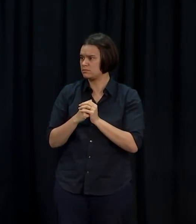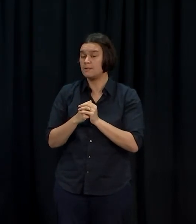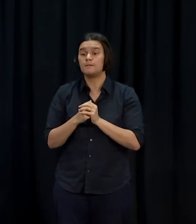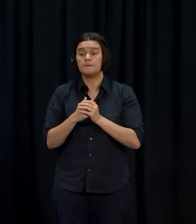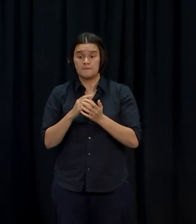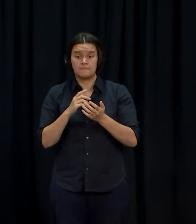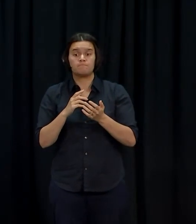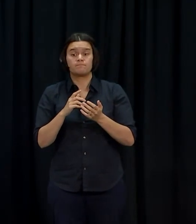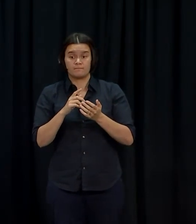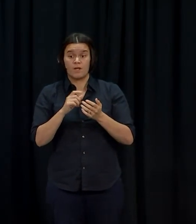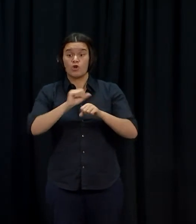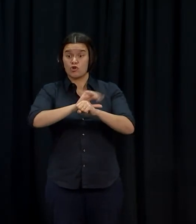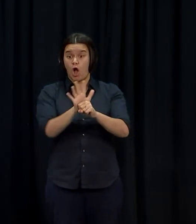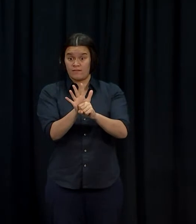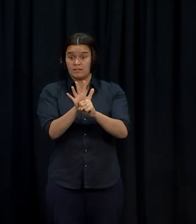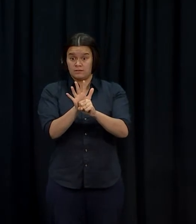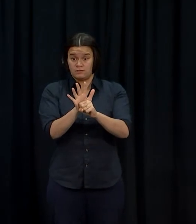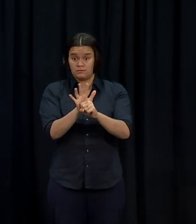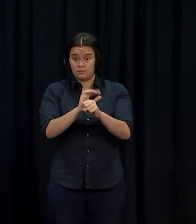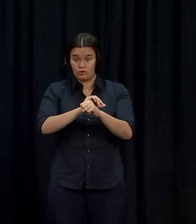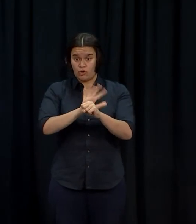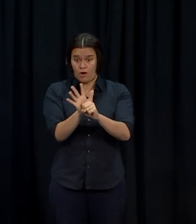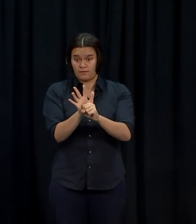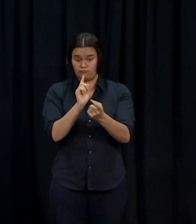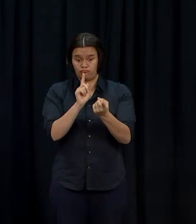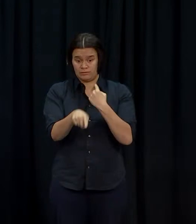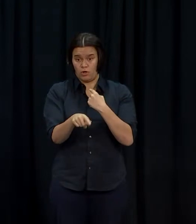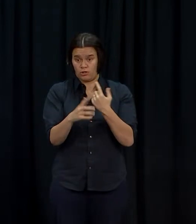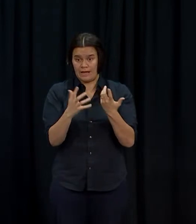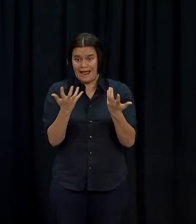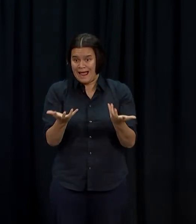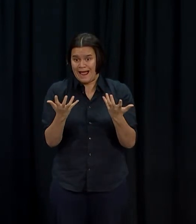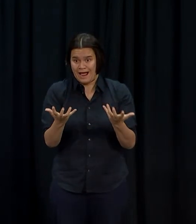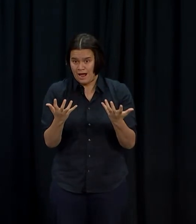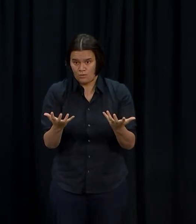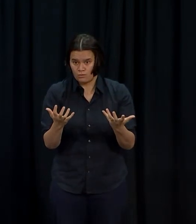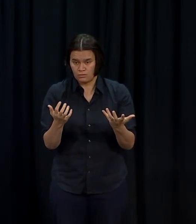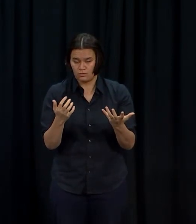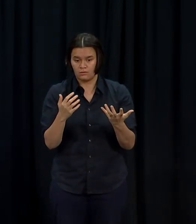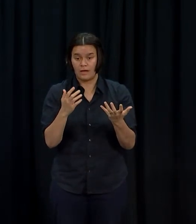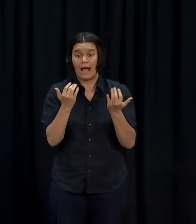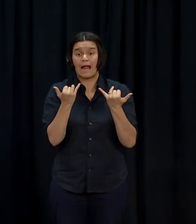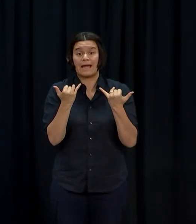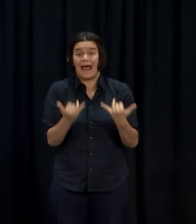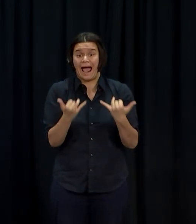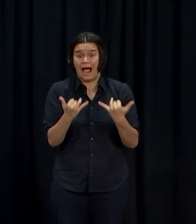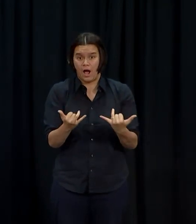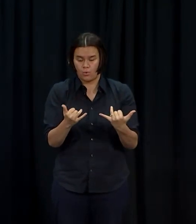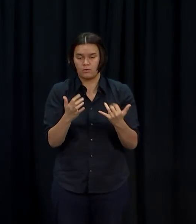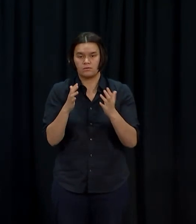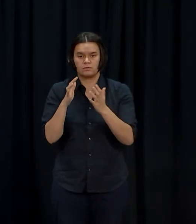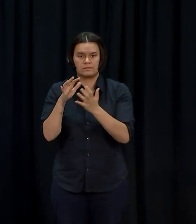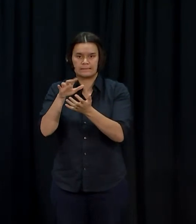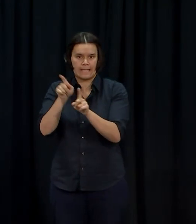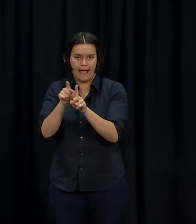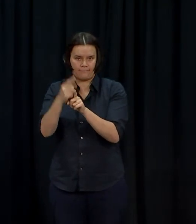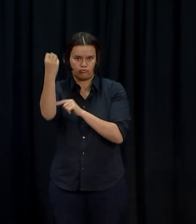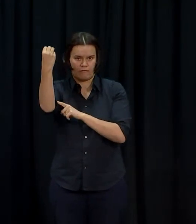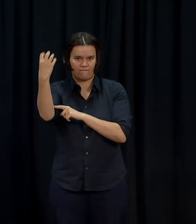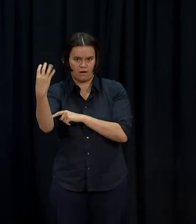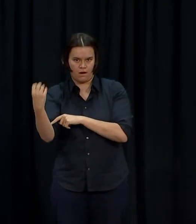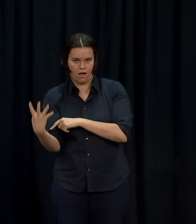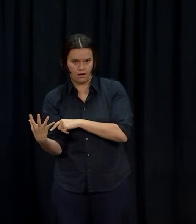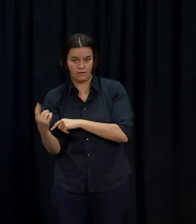response to COVID is the COVID protection framework with the red levels. But what I know people need going into